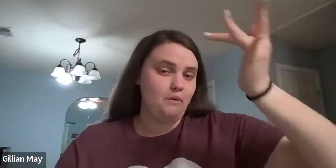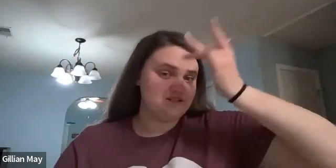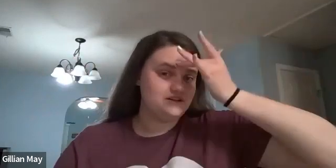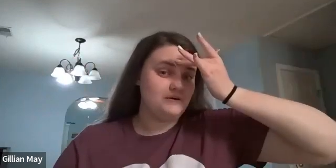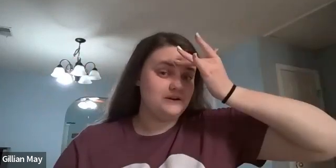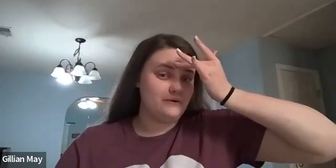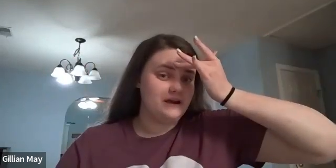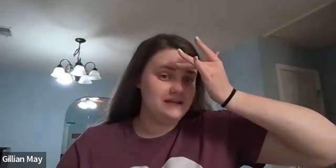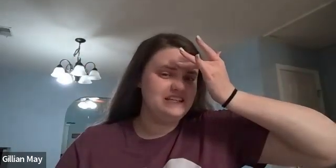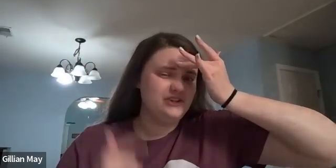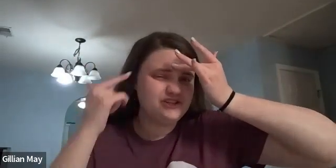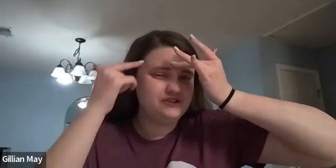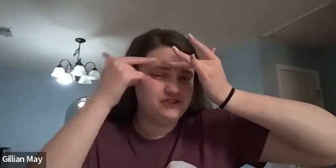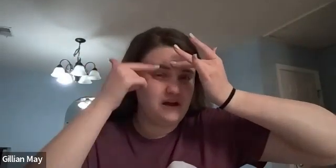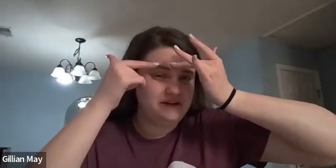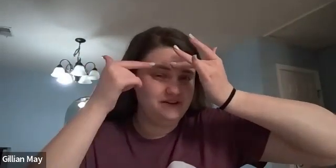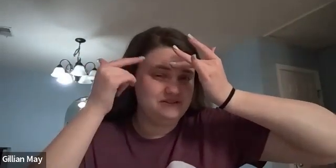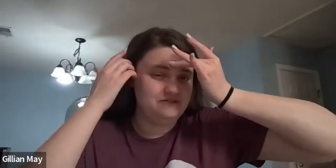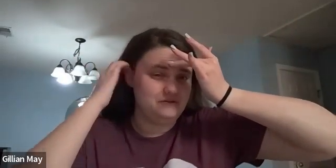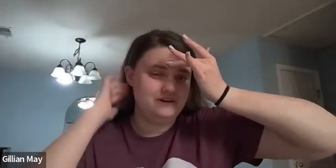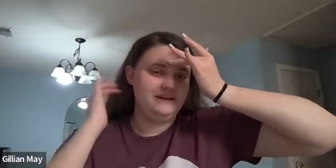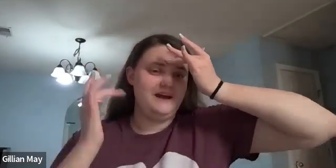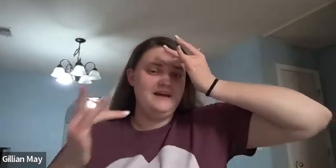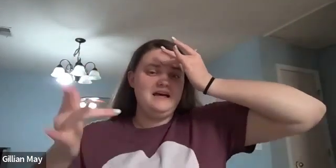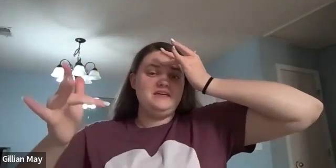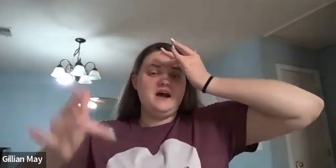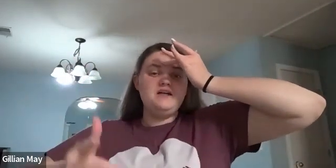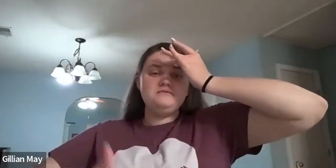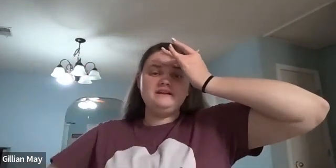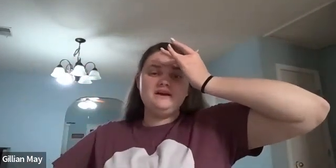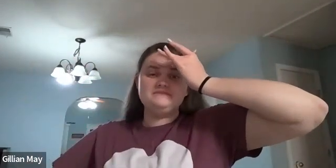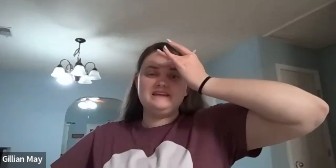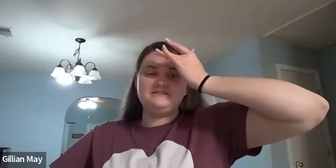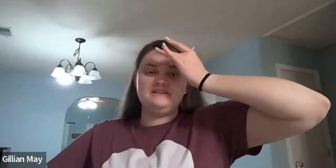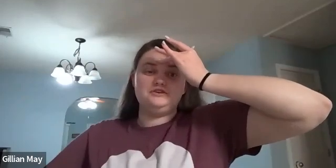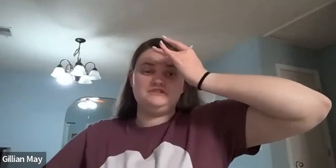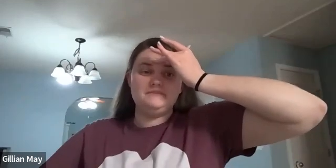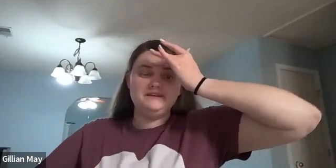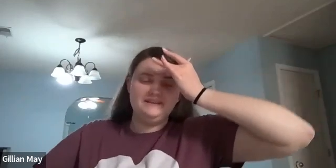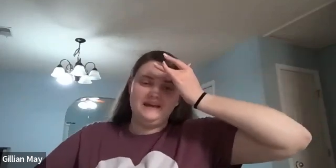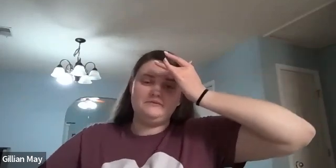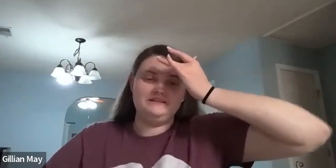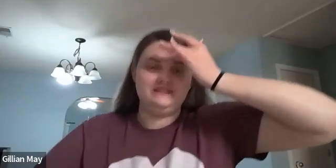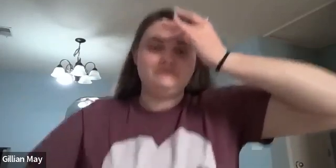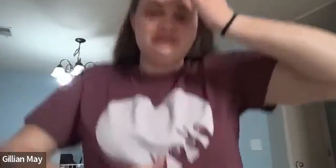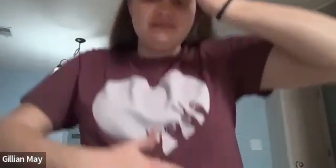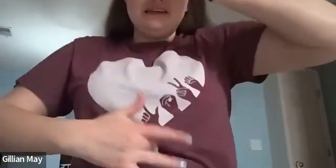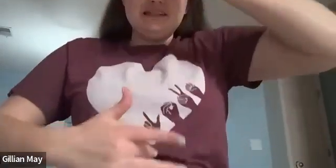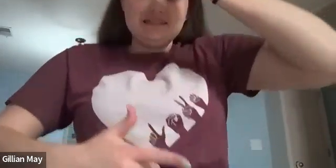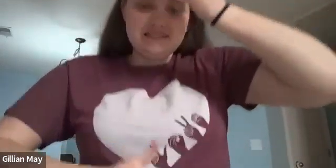One's going to go on your forehead. Usually your dominant goes on your forehead. Yeah. Other one comes down to like your stomach. You can't really see, but